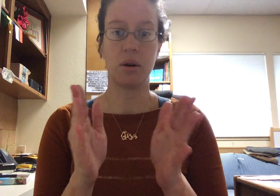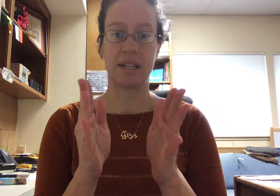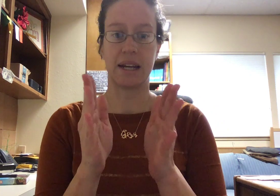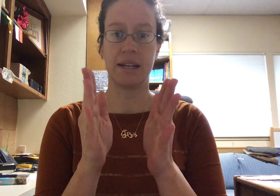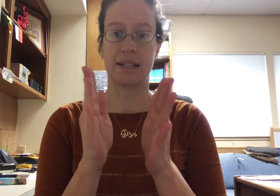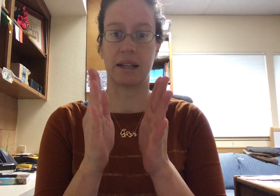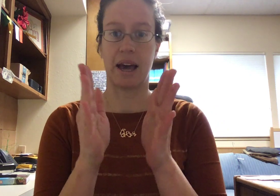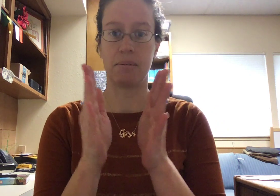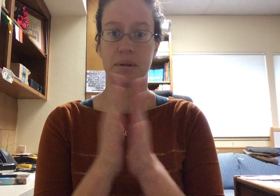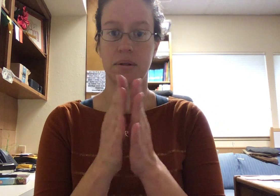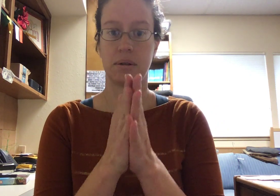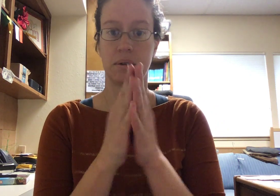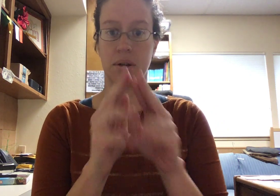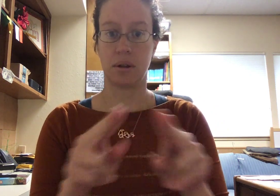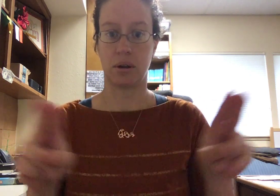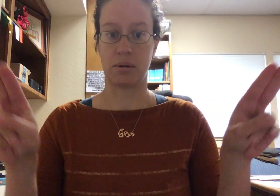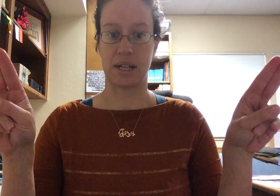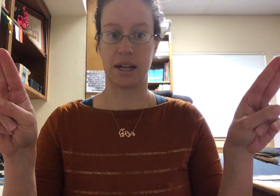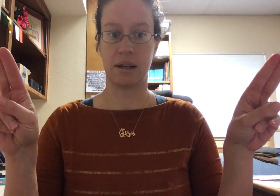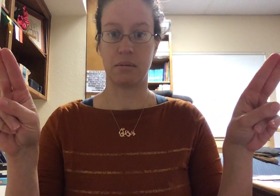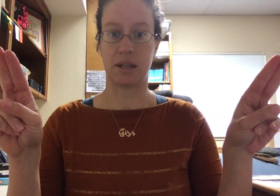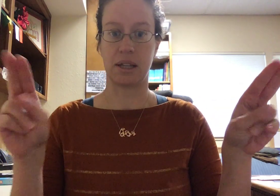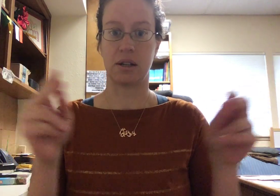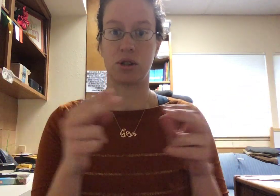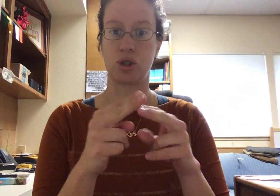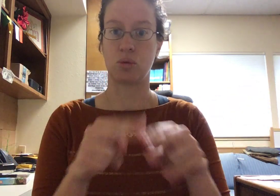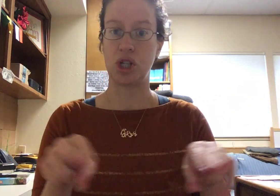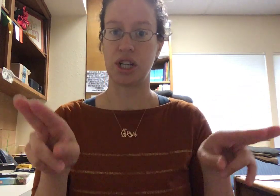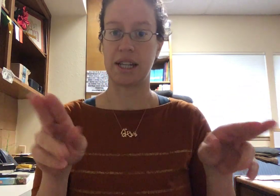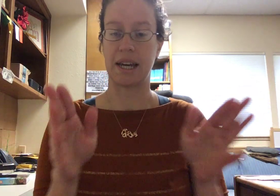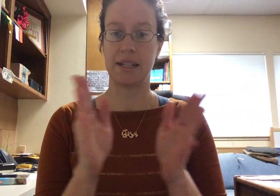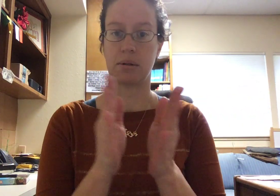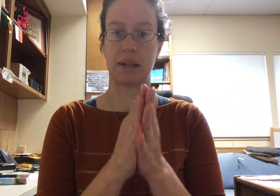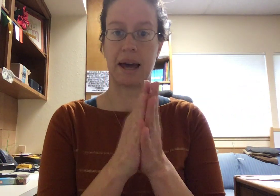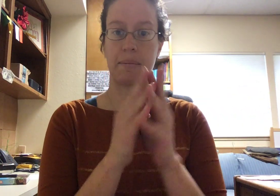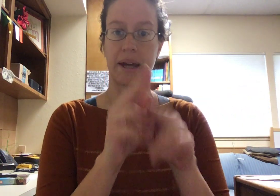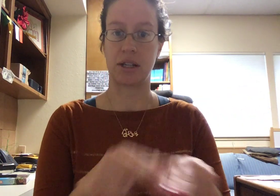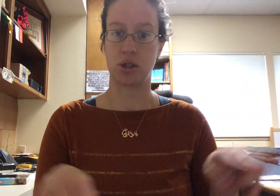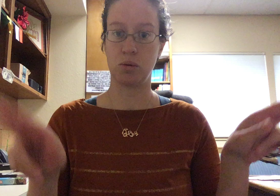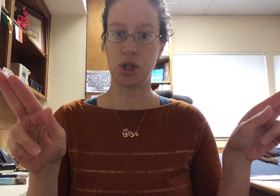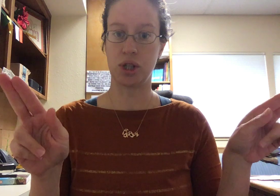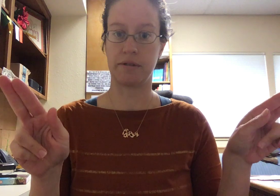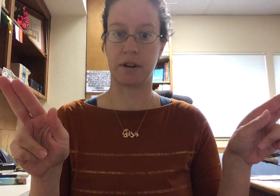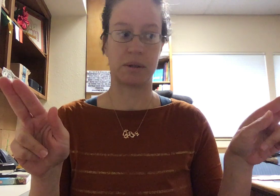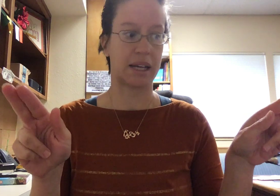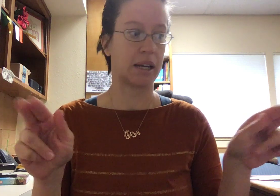Hosanna is a clap. Hosanna with a little swoosh at the end, so clap and swoosh for Hosanna.